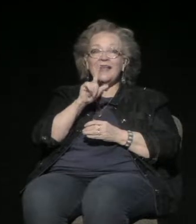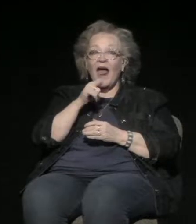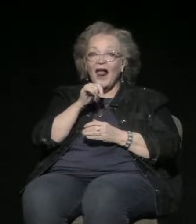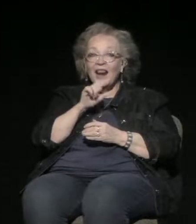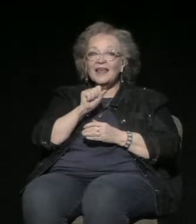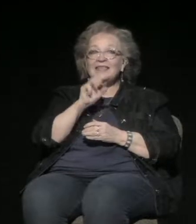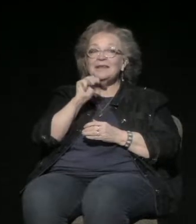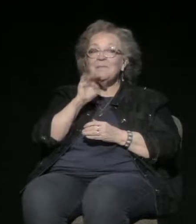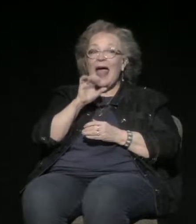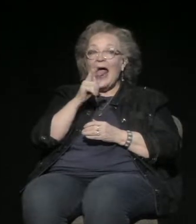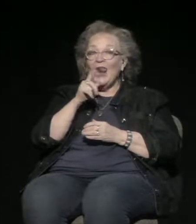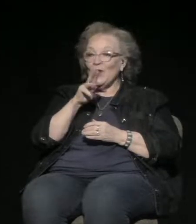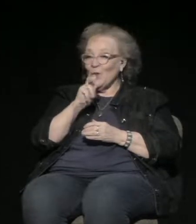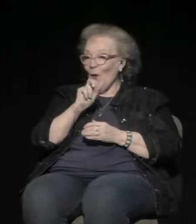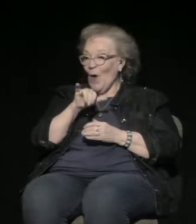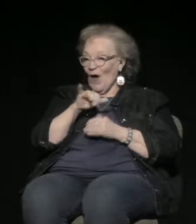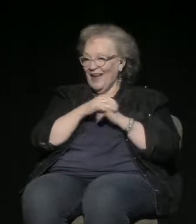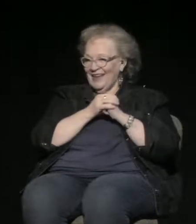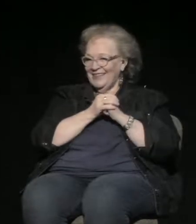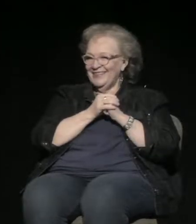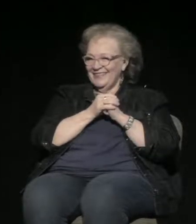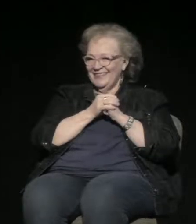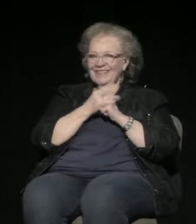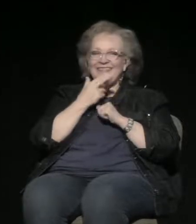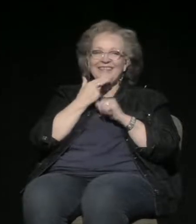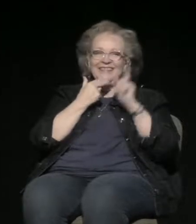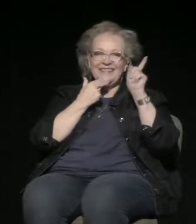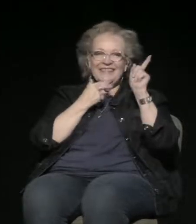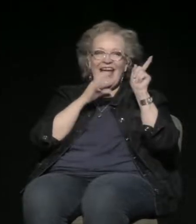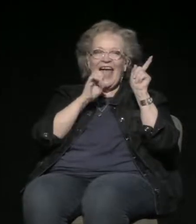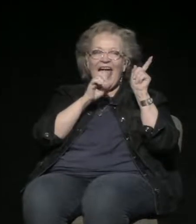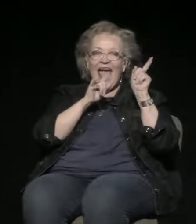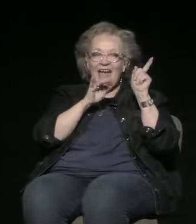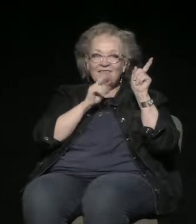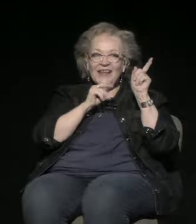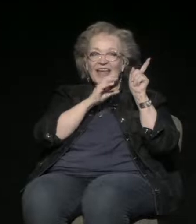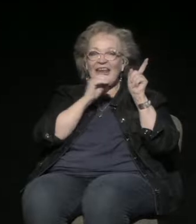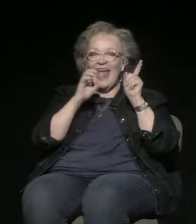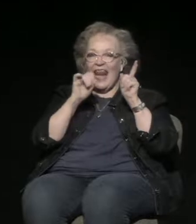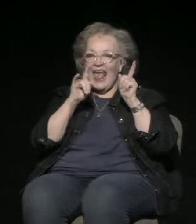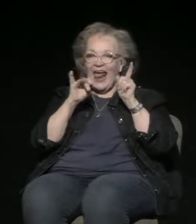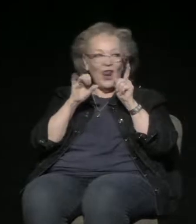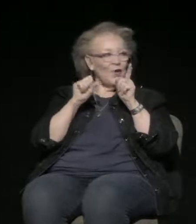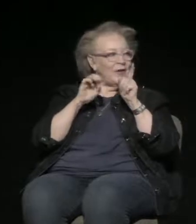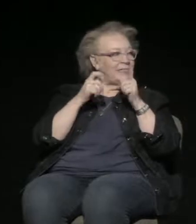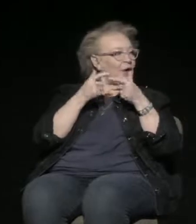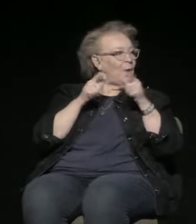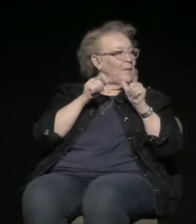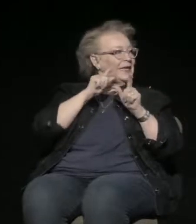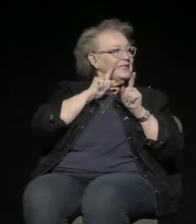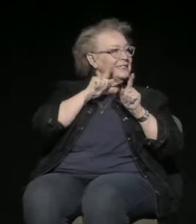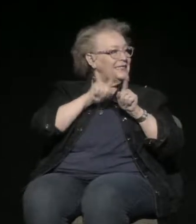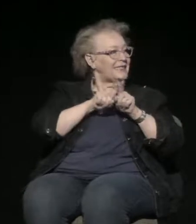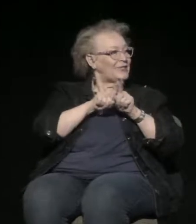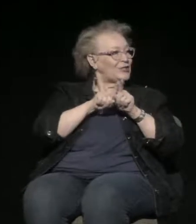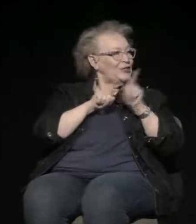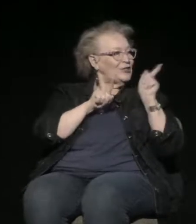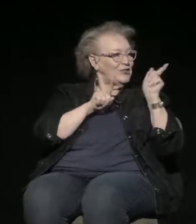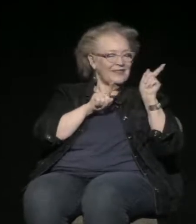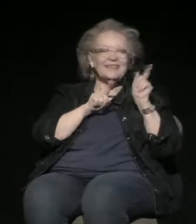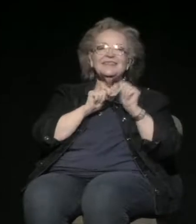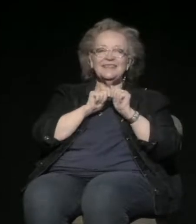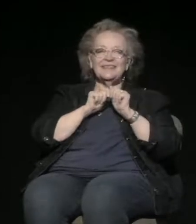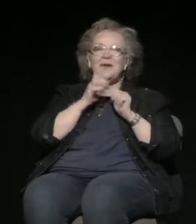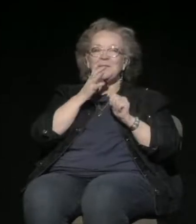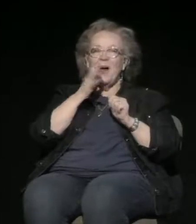He has Evelyn and Eloise as big sisters So Drew and